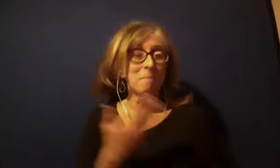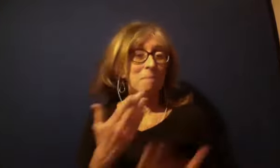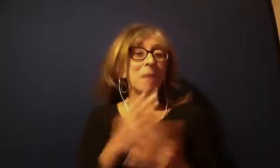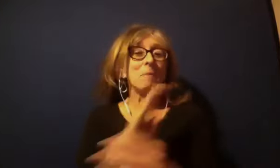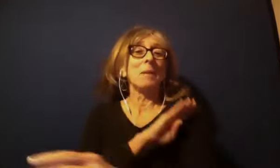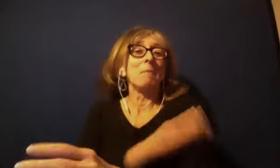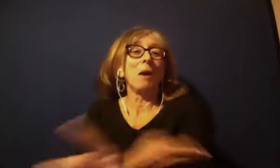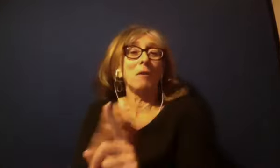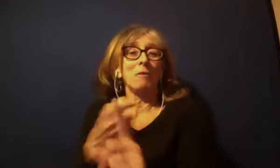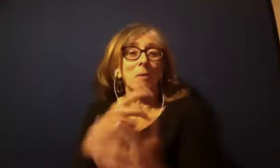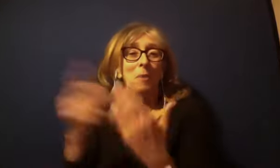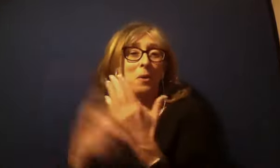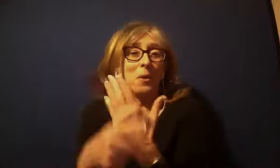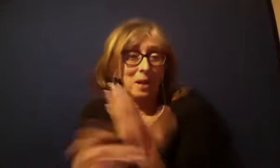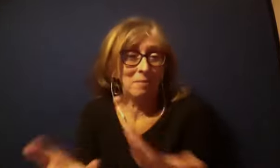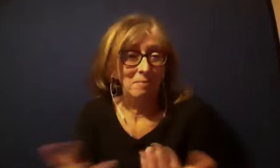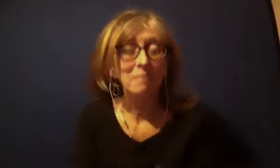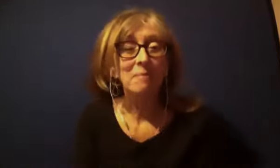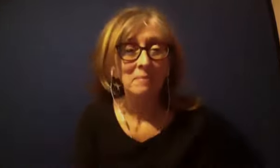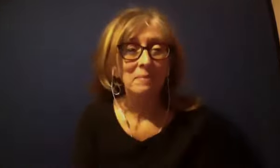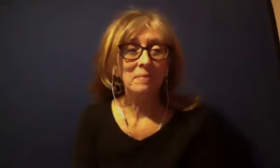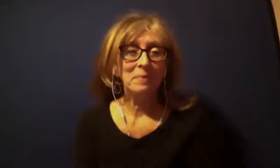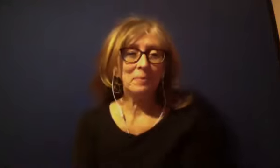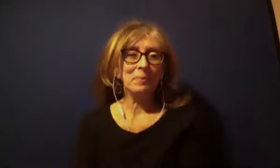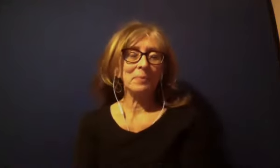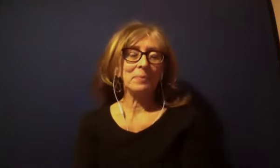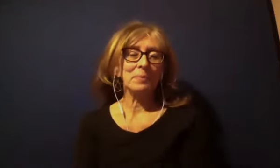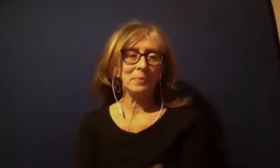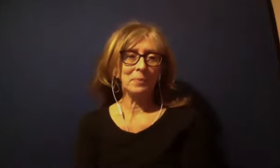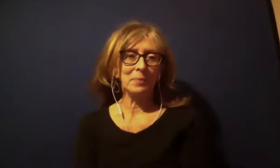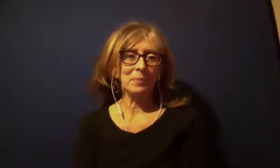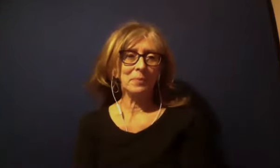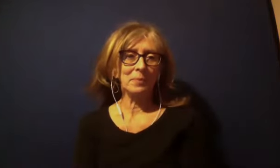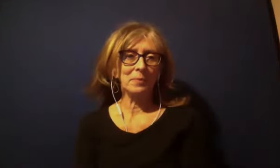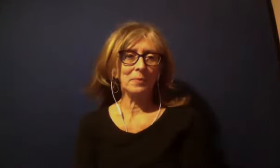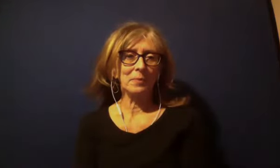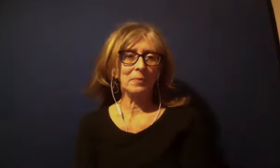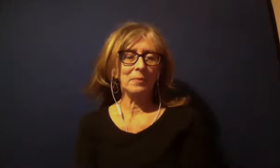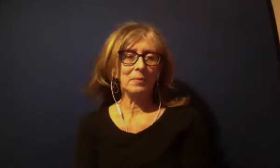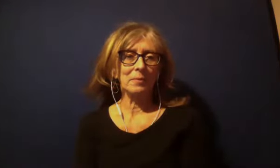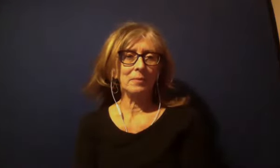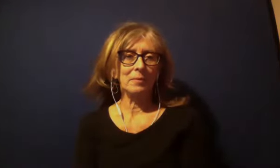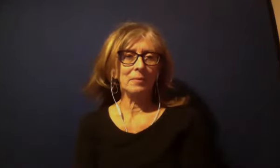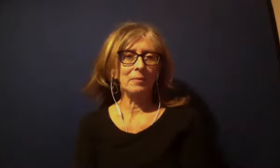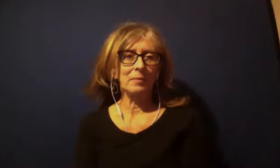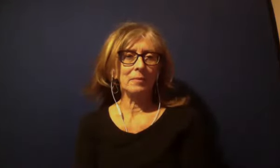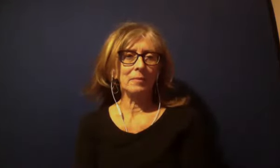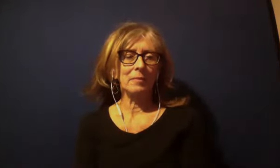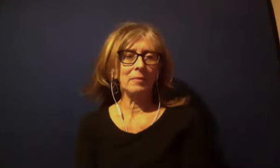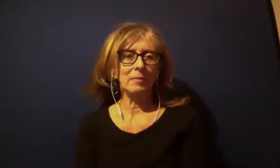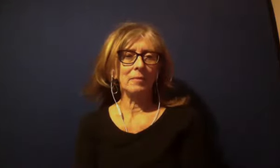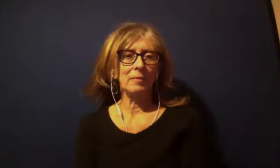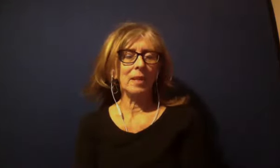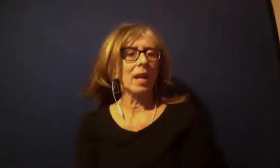spirit of the program coming through her to me, thank goodness. And, started to push me out the door. It's like, well, you can't run on your own power. You